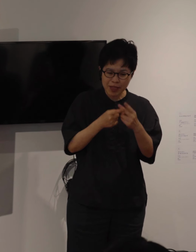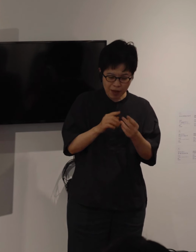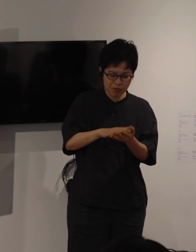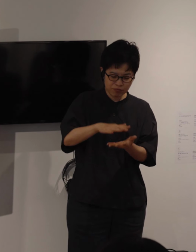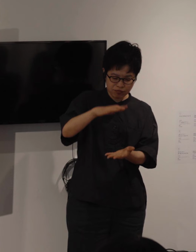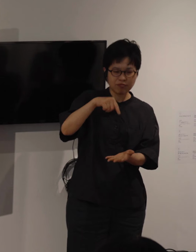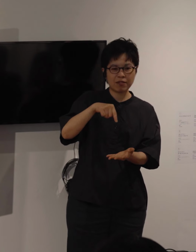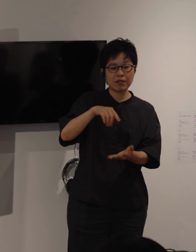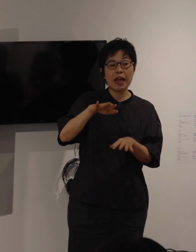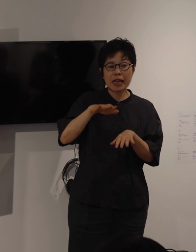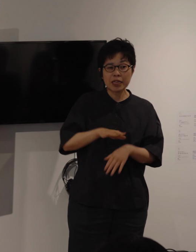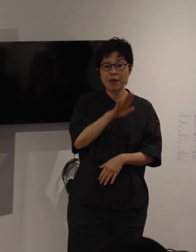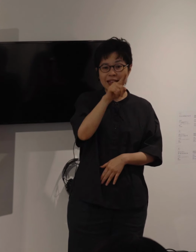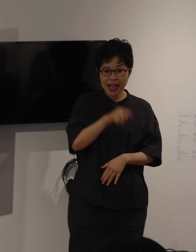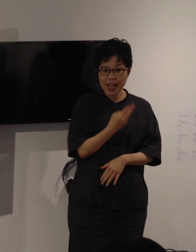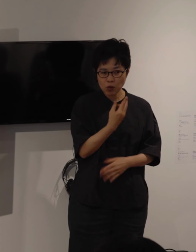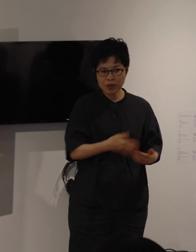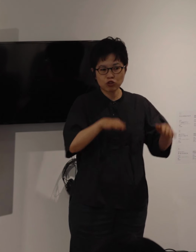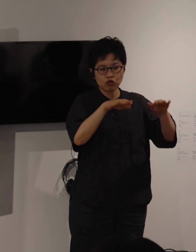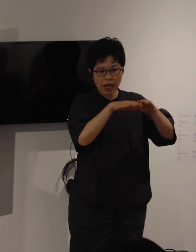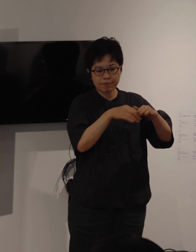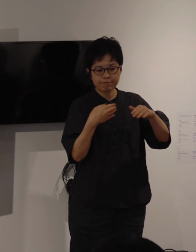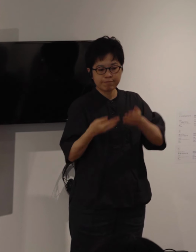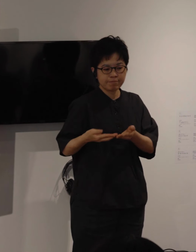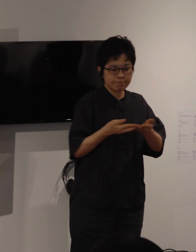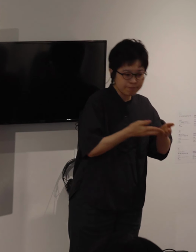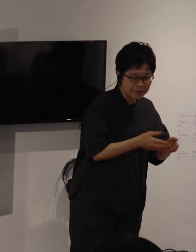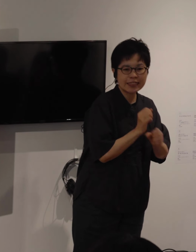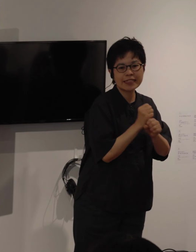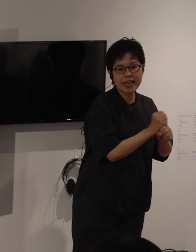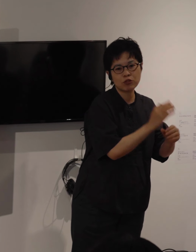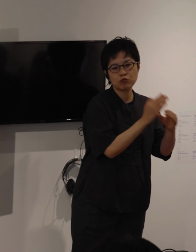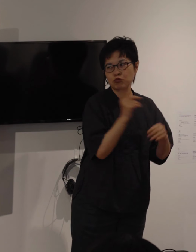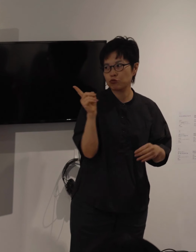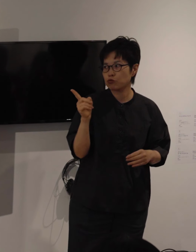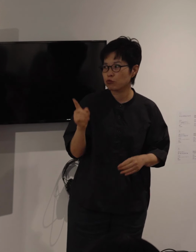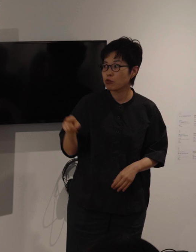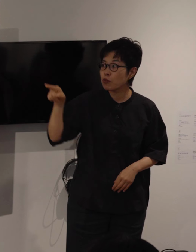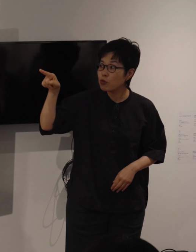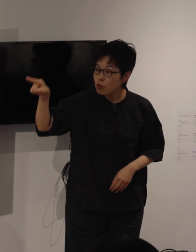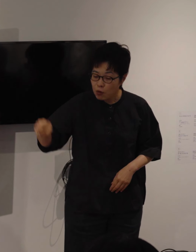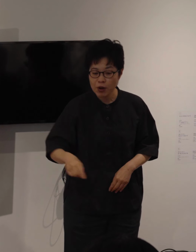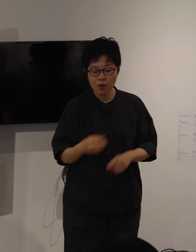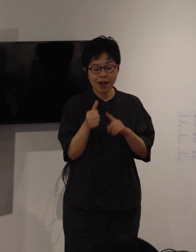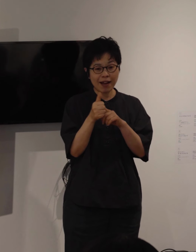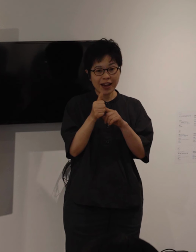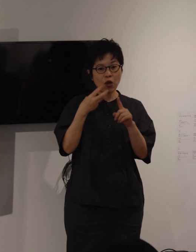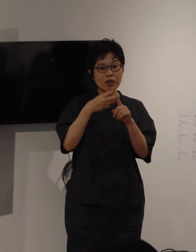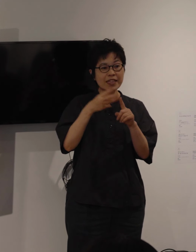that for years to come. So this is his diaries in his house, all labelled, all numbered, and there was